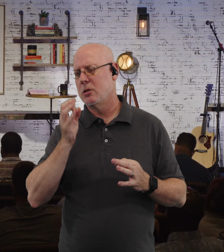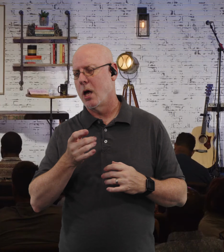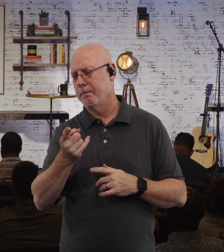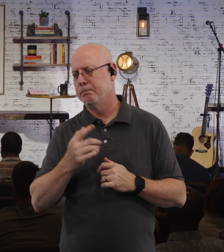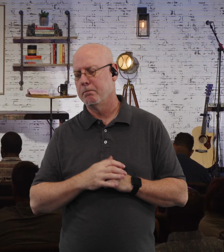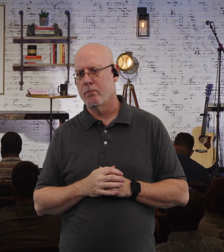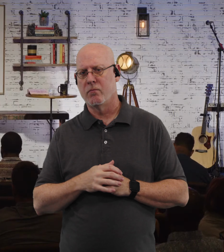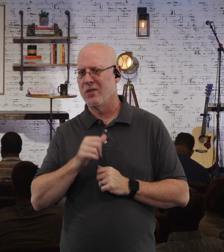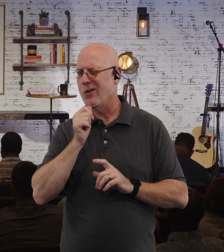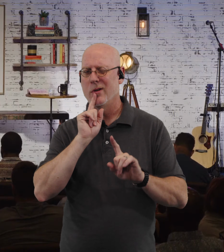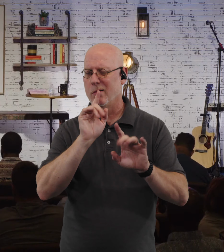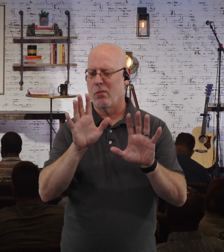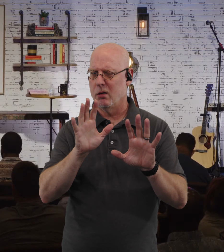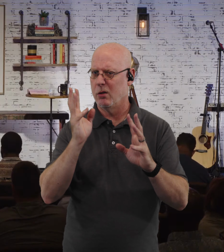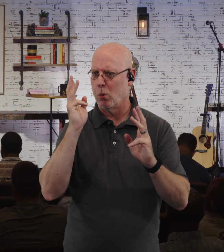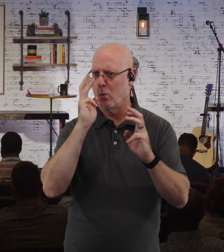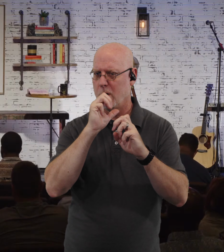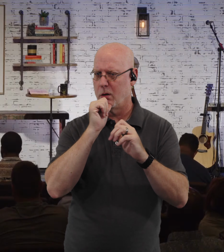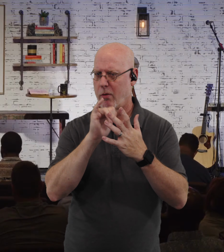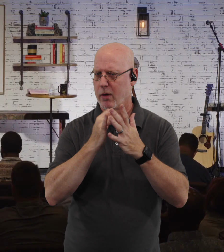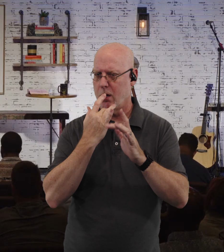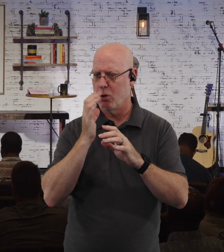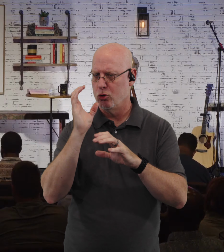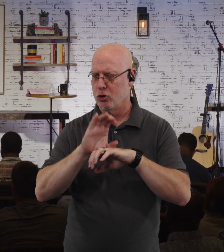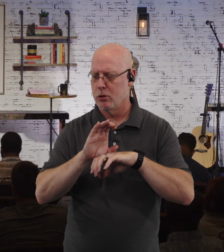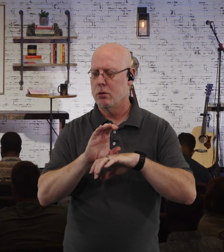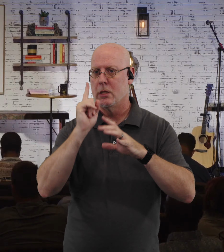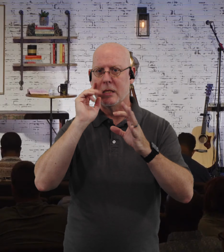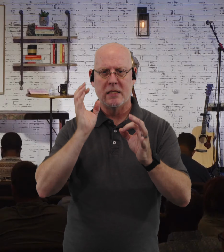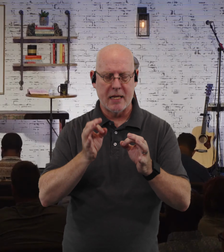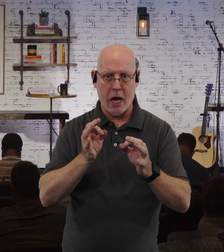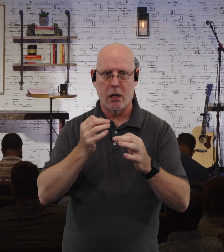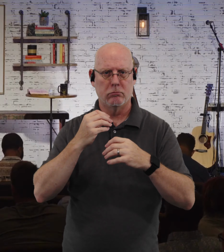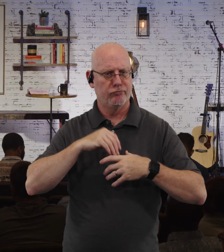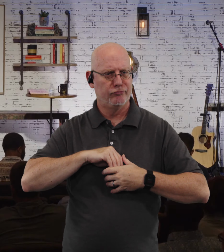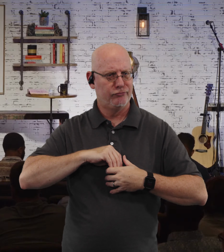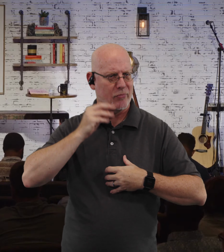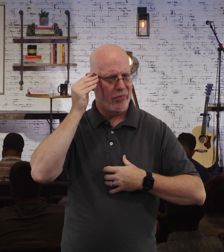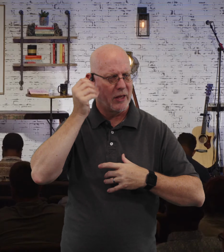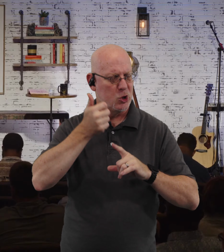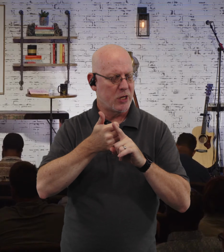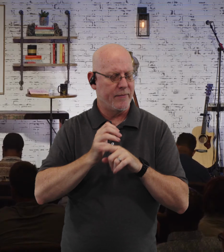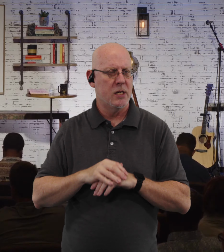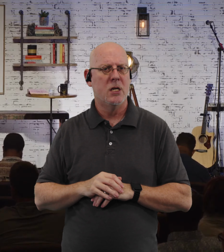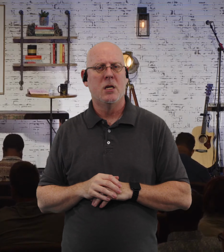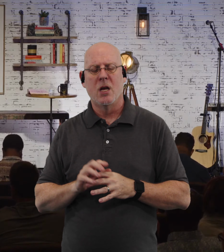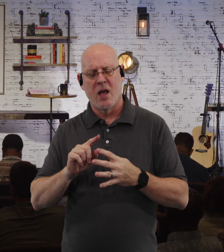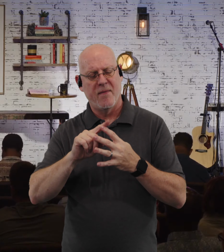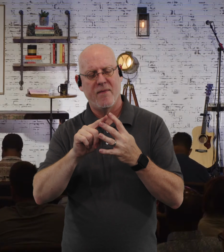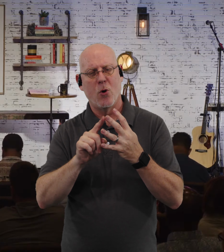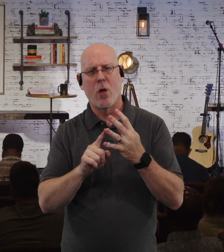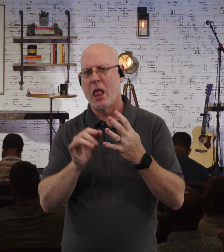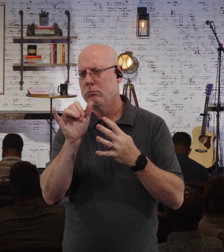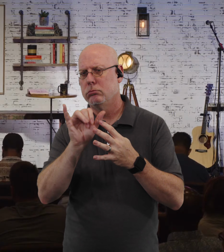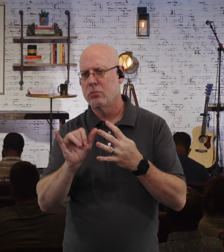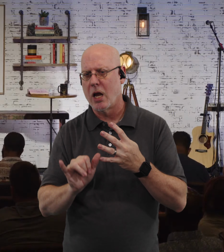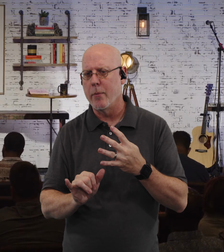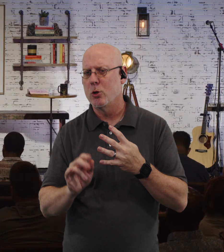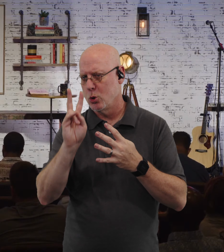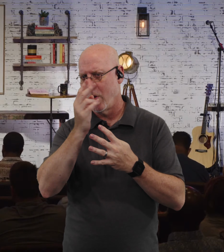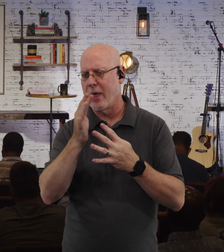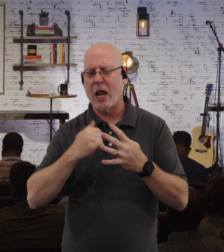determine. You don't have to respond because that's weird. Okay, we're not that kind of church. But you can determine internally this morning what these four declarations have in